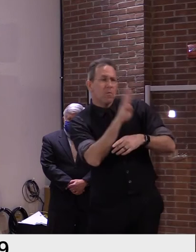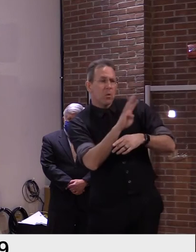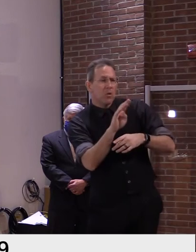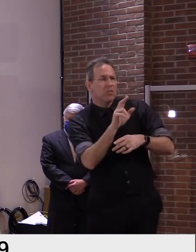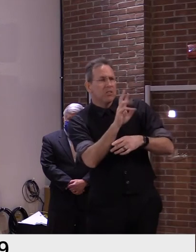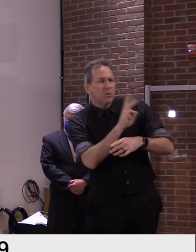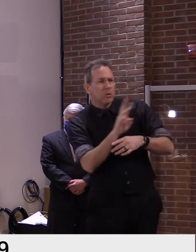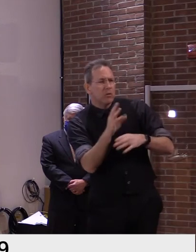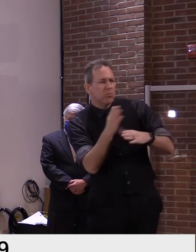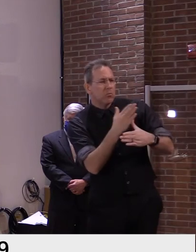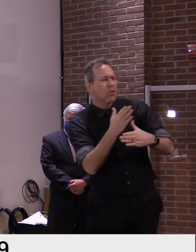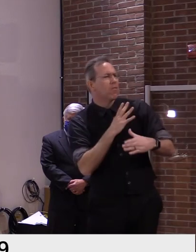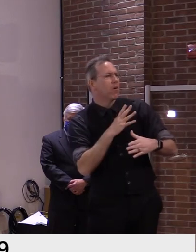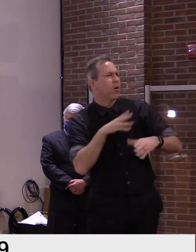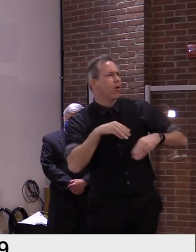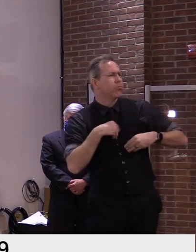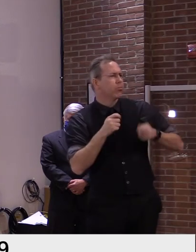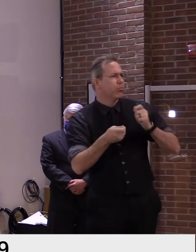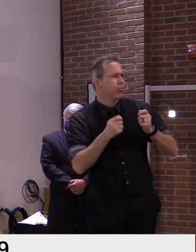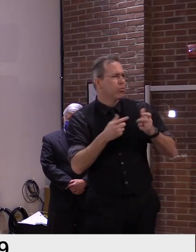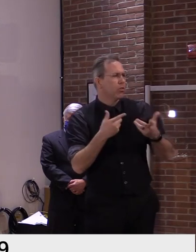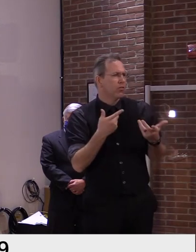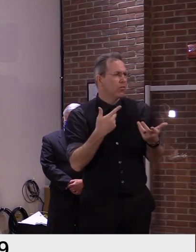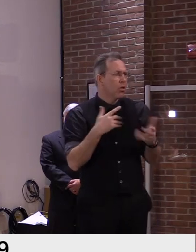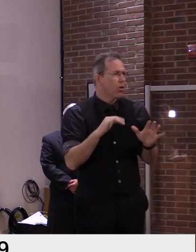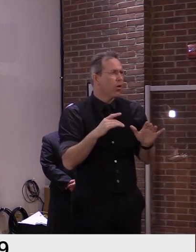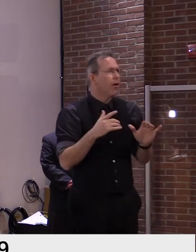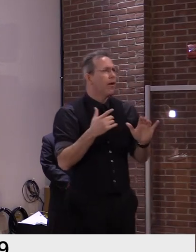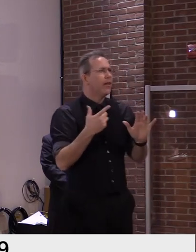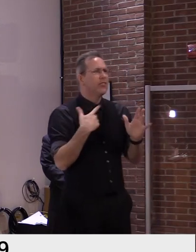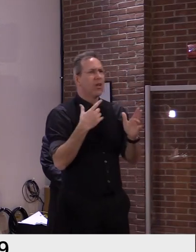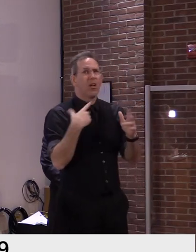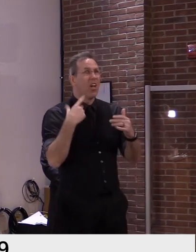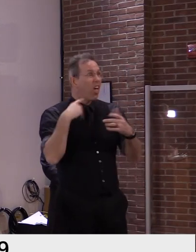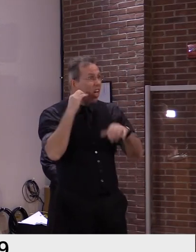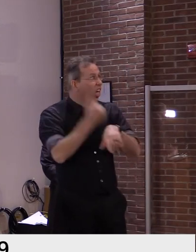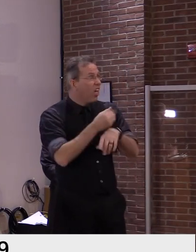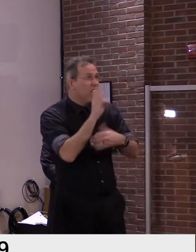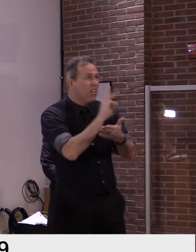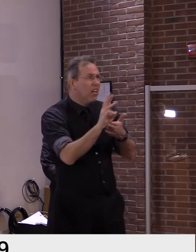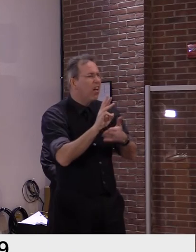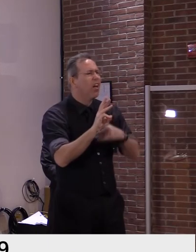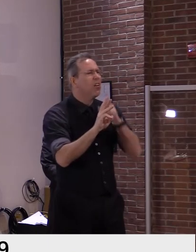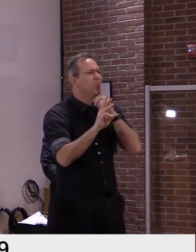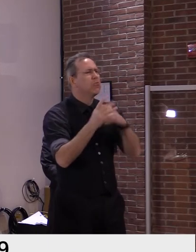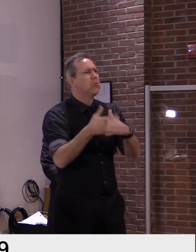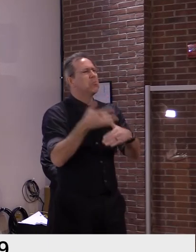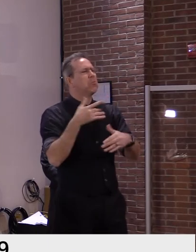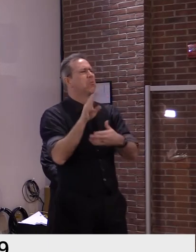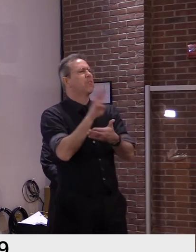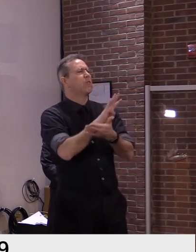to err on that side of the equation. They should be closer to the 3- and 4-week mark.